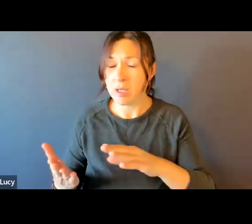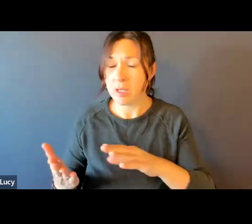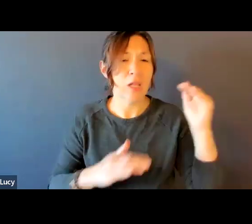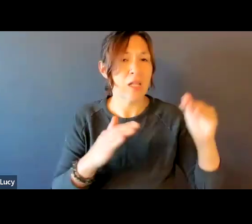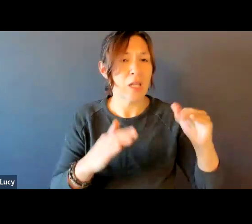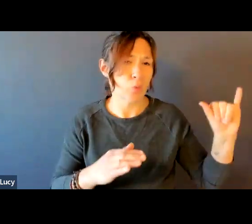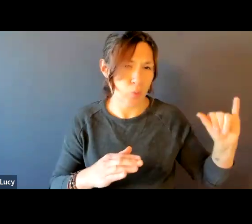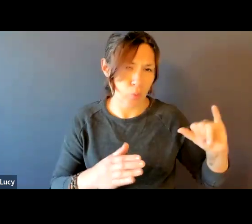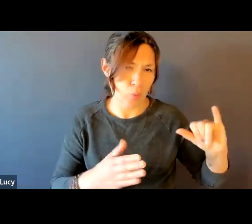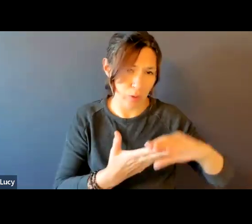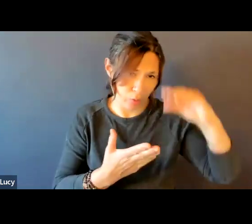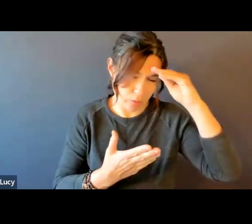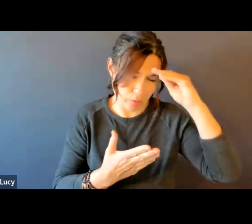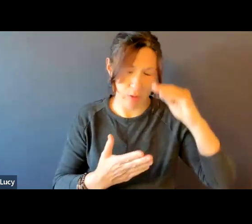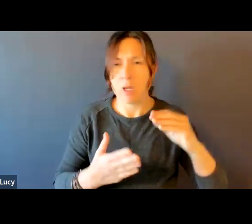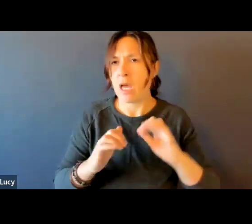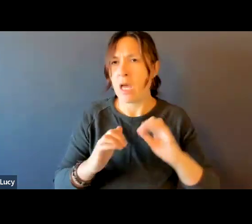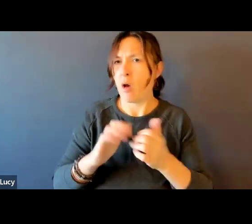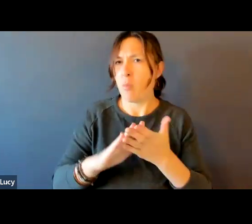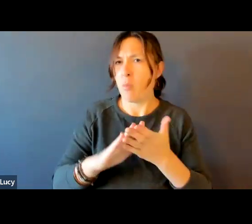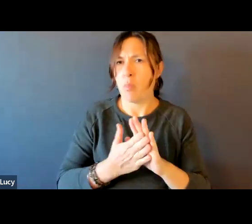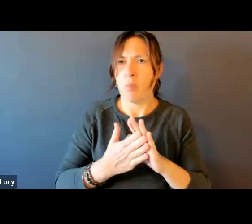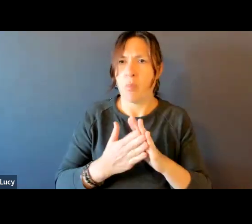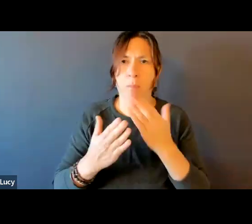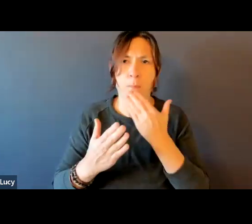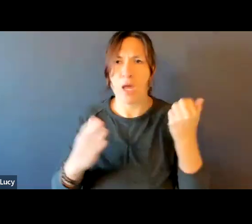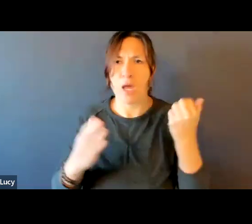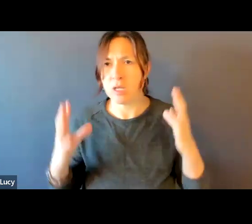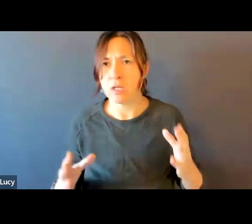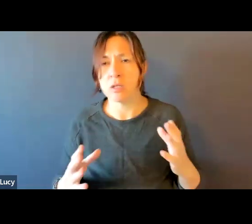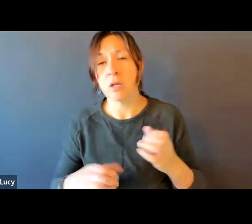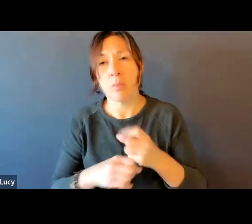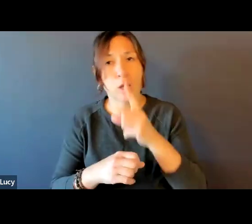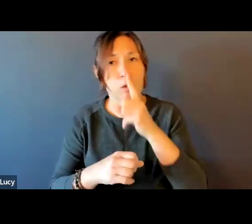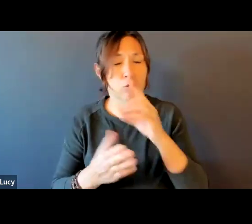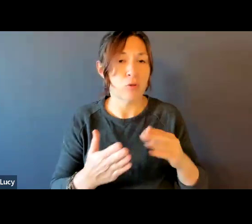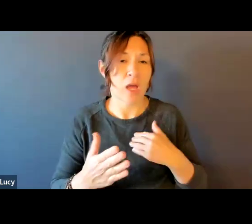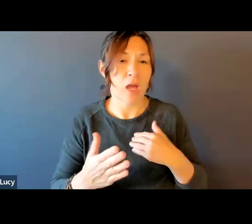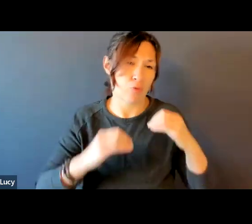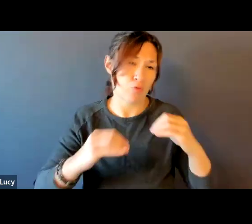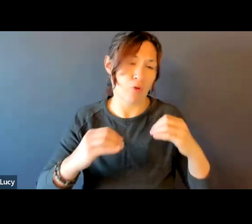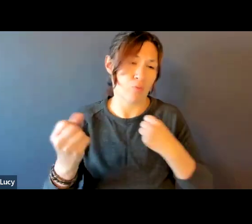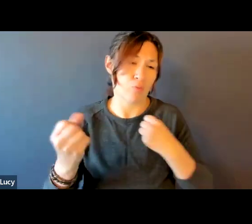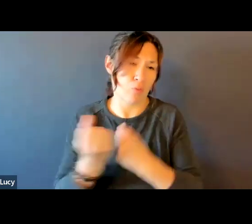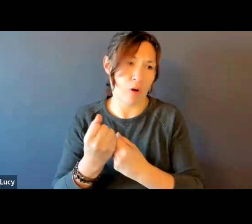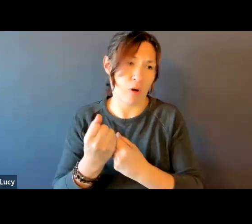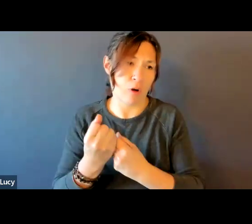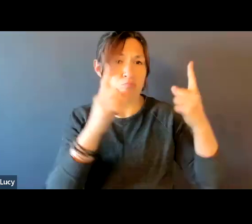well. We are learning how to be better teachers to give students the instructional support they need to achieve their potential.